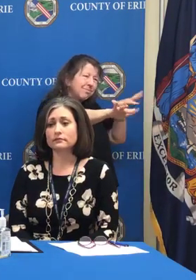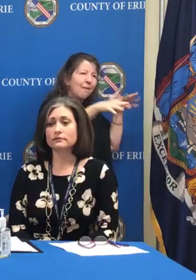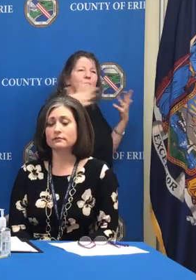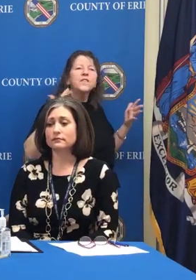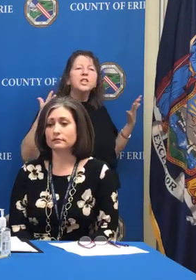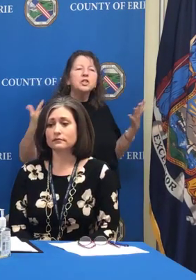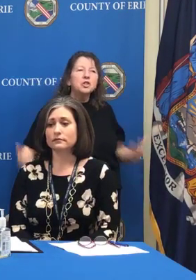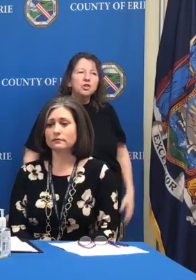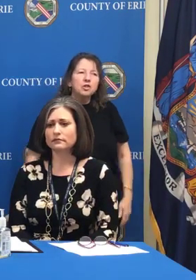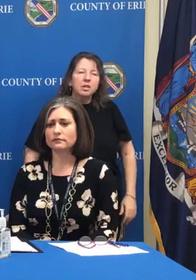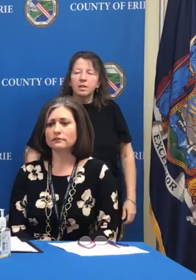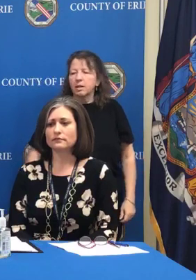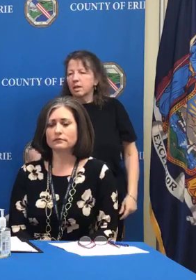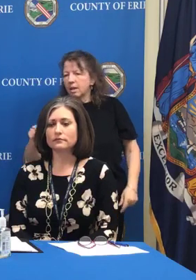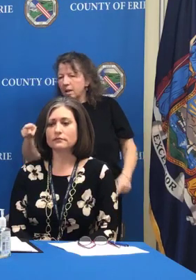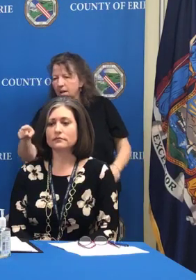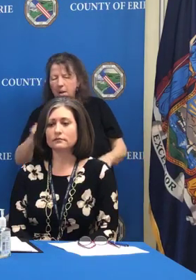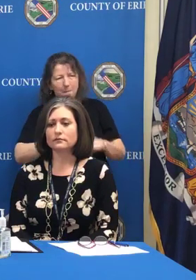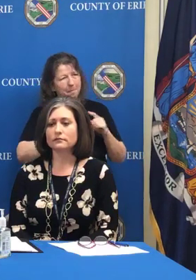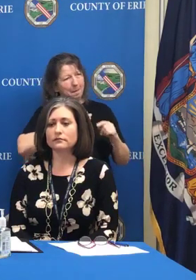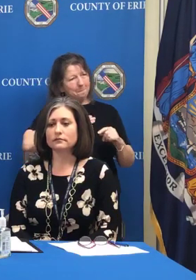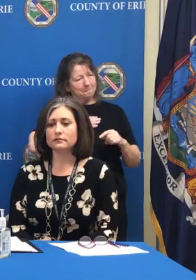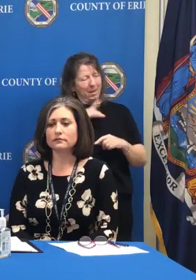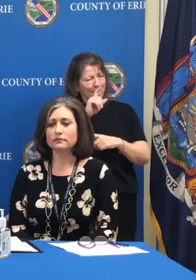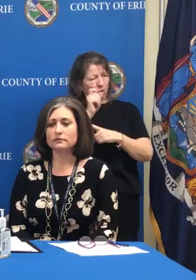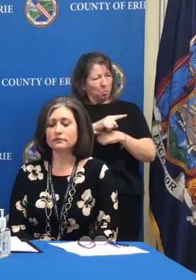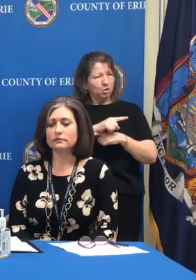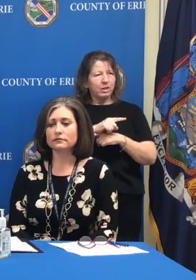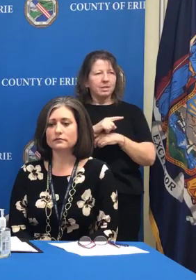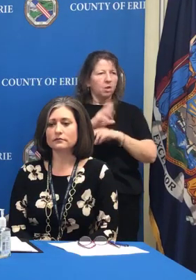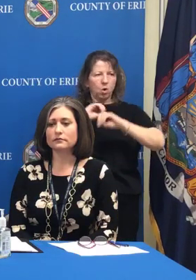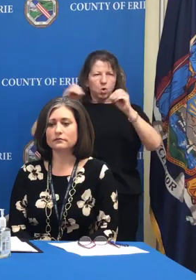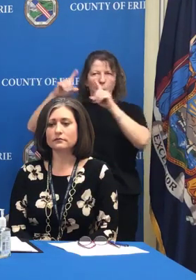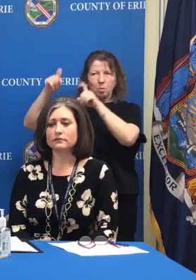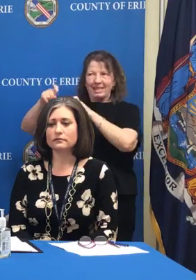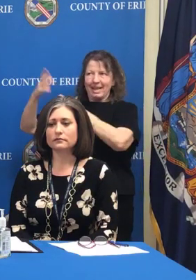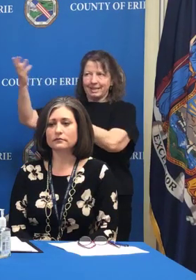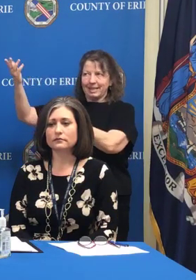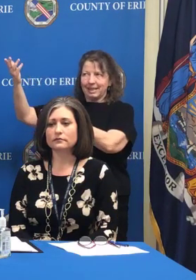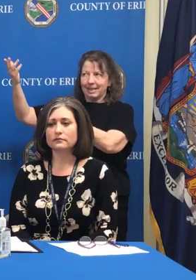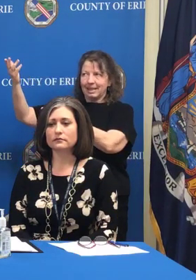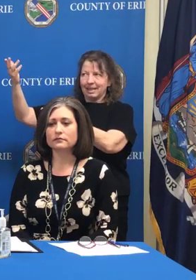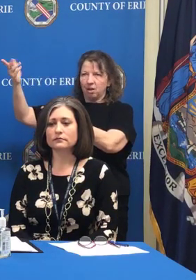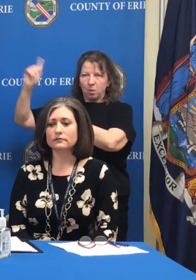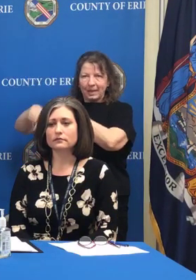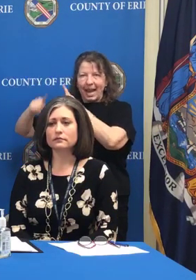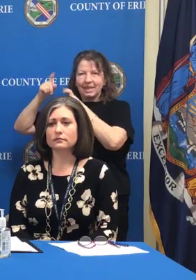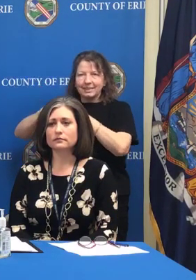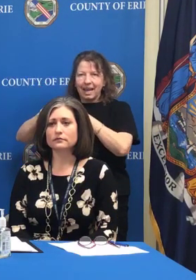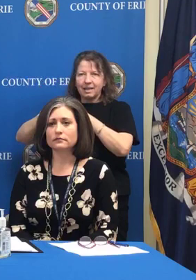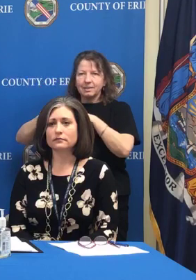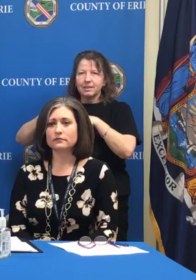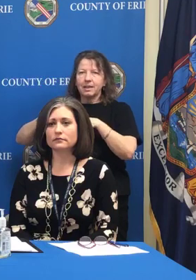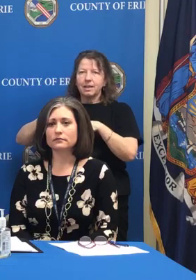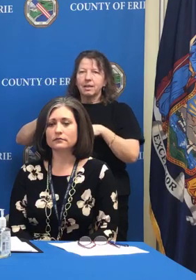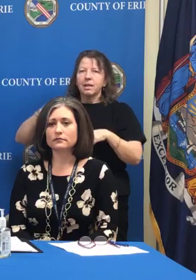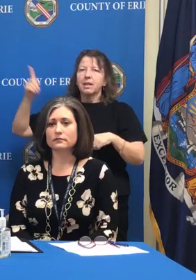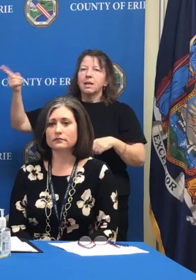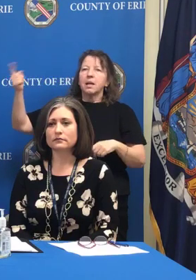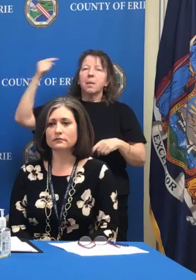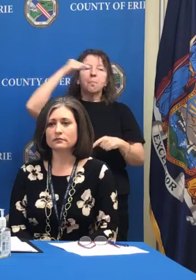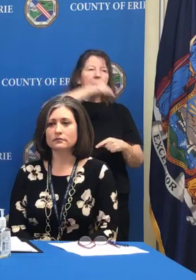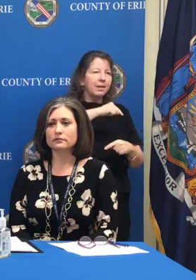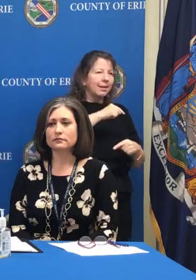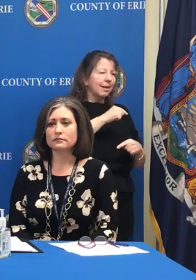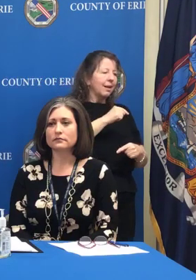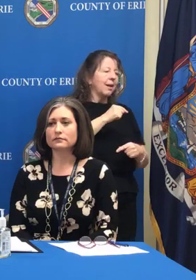And But minus those diagnostics, what's left in the satchel for you to do? I appreciate that the county's lab has